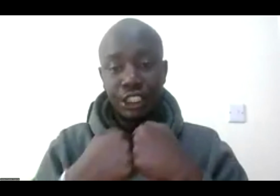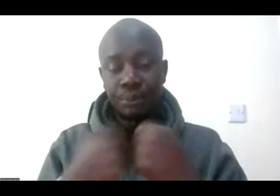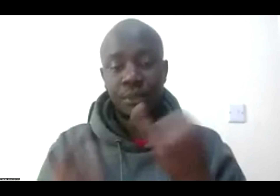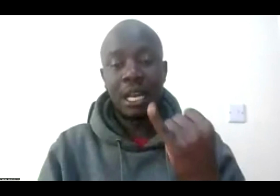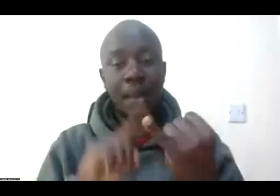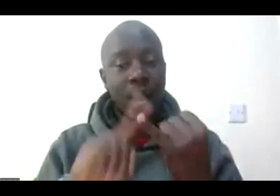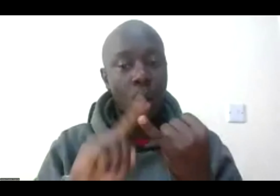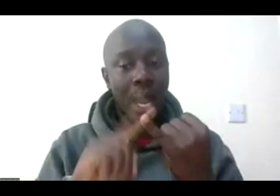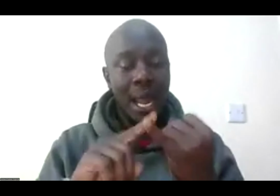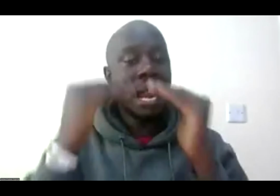of AI.